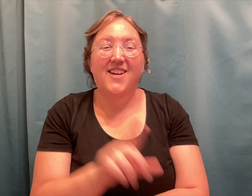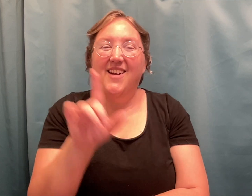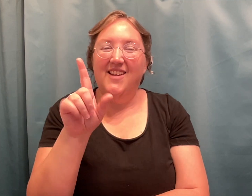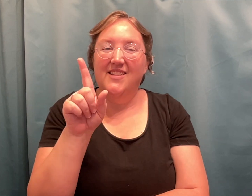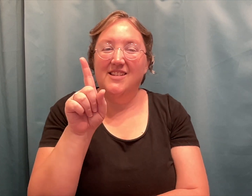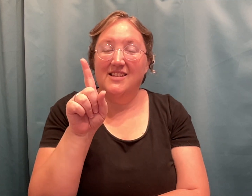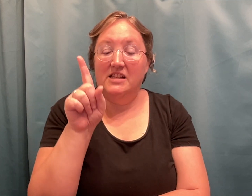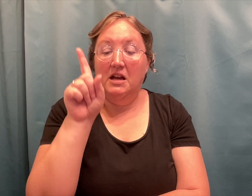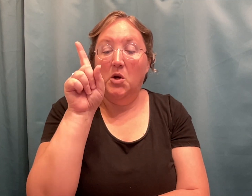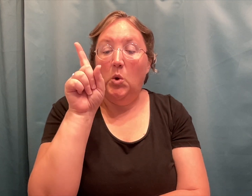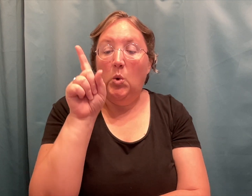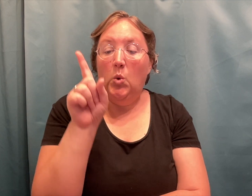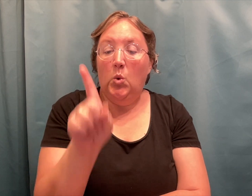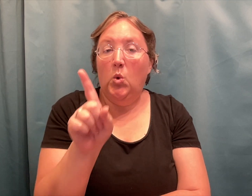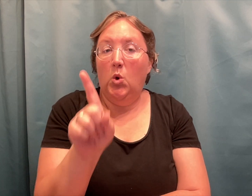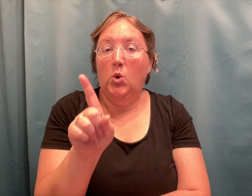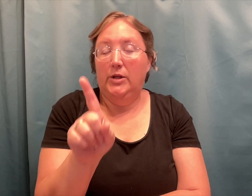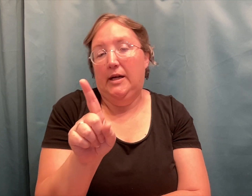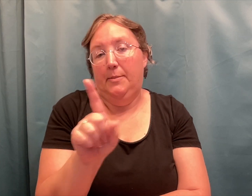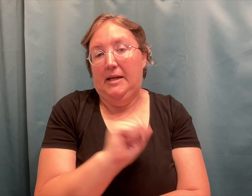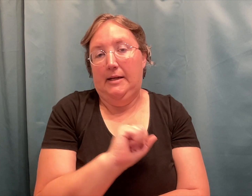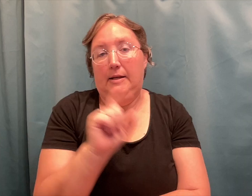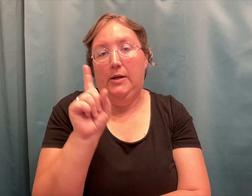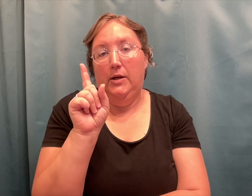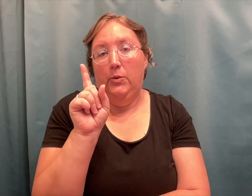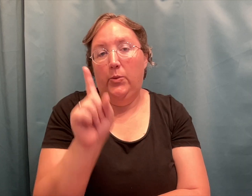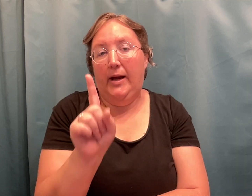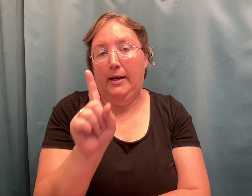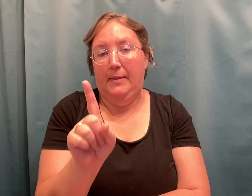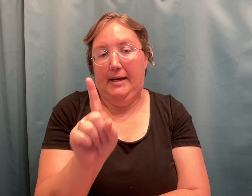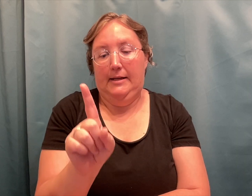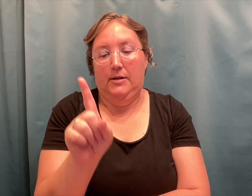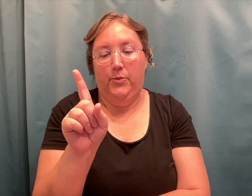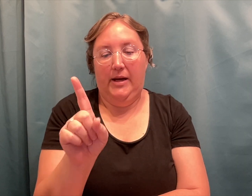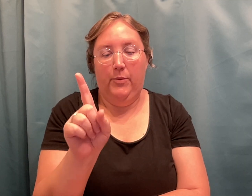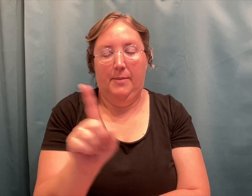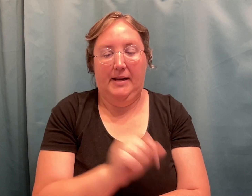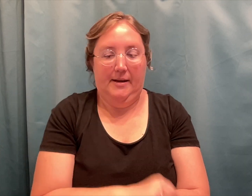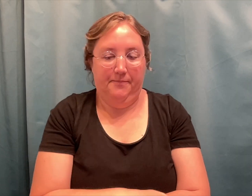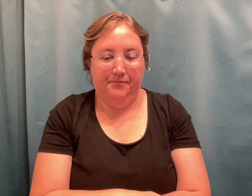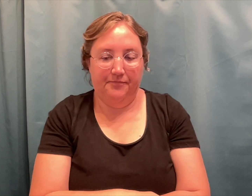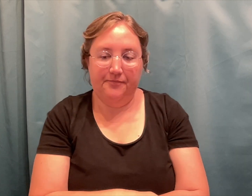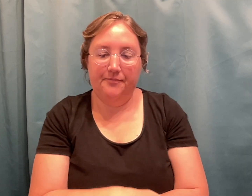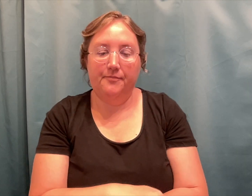And this is a sign, hold on a minute, wait a minute, wait 1 minute.